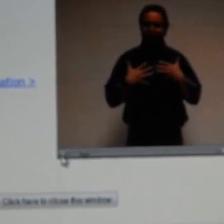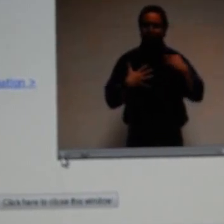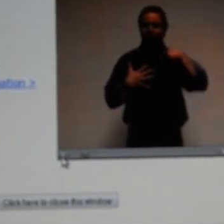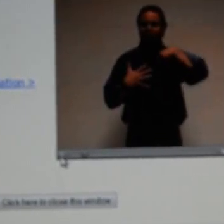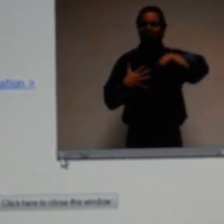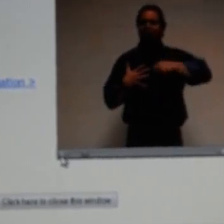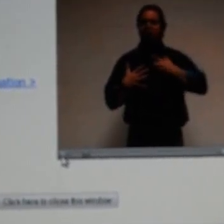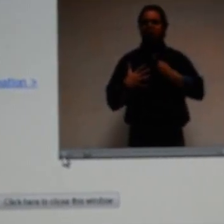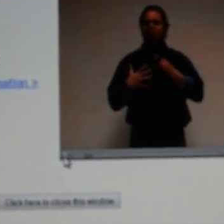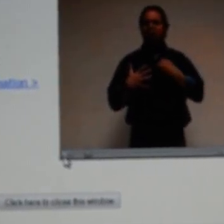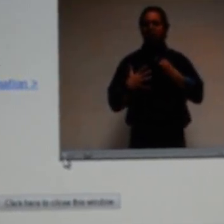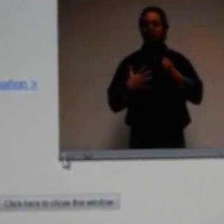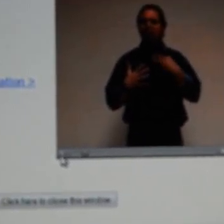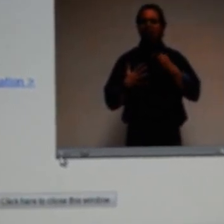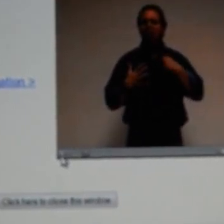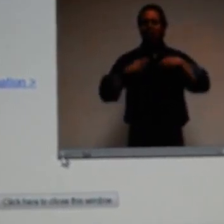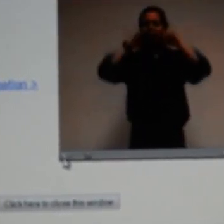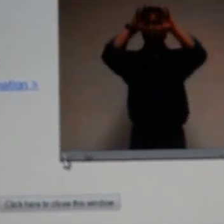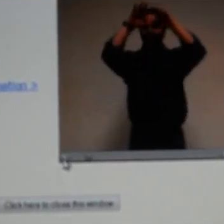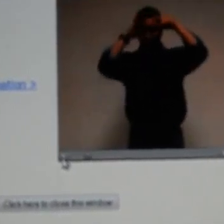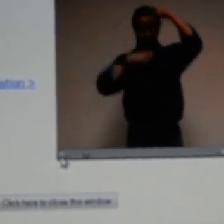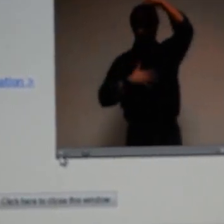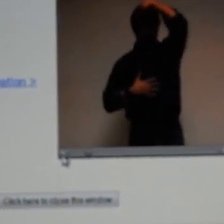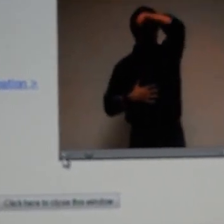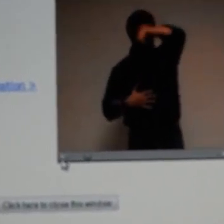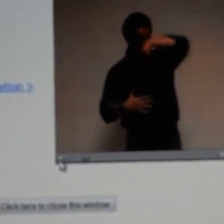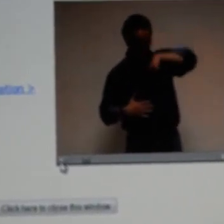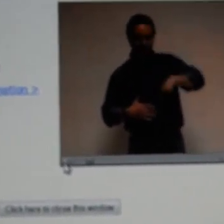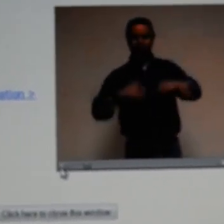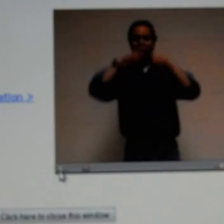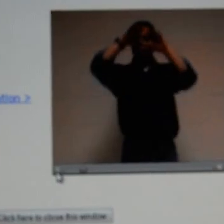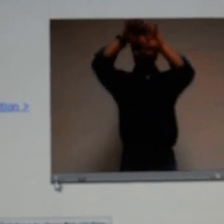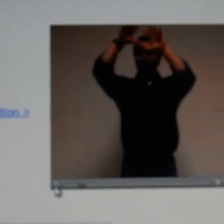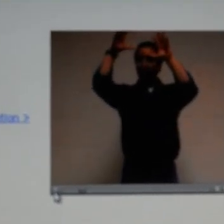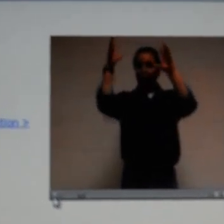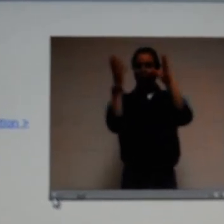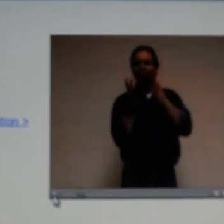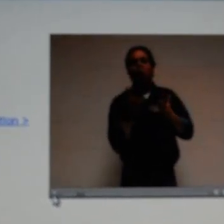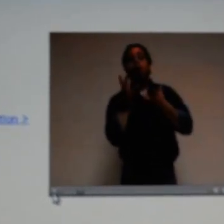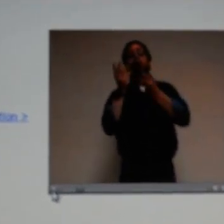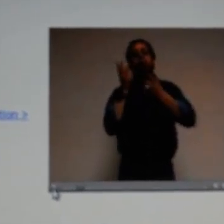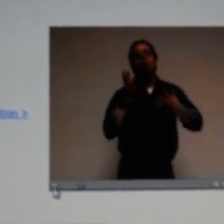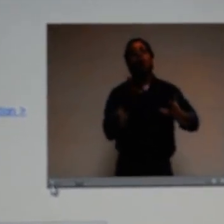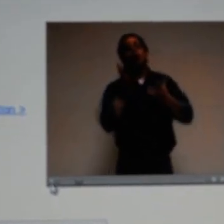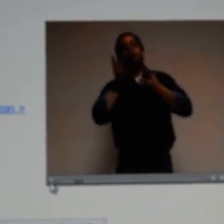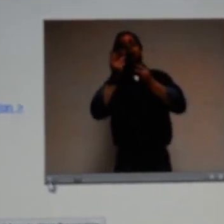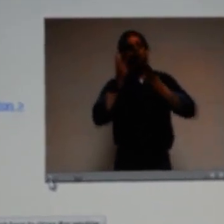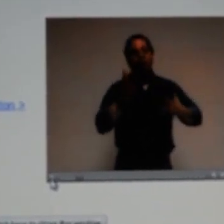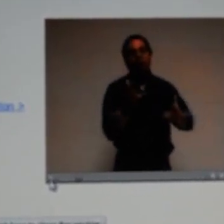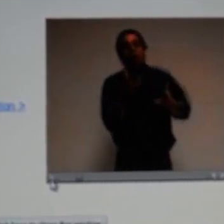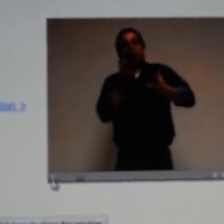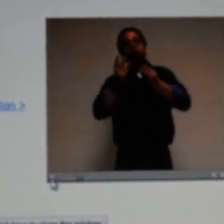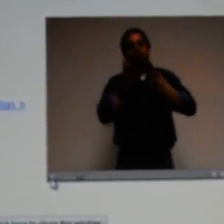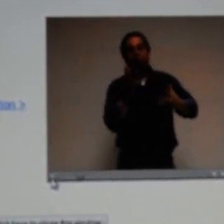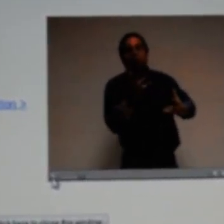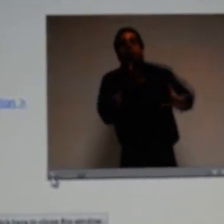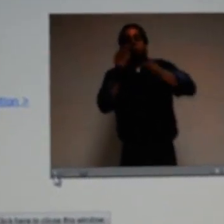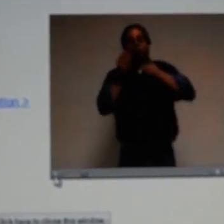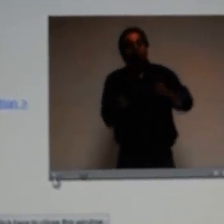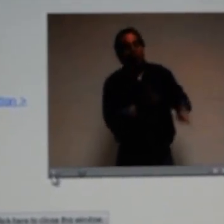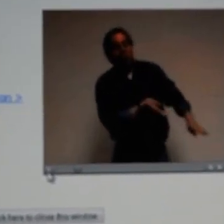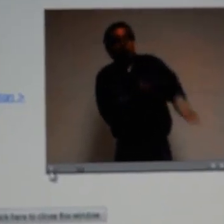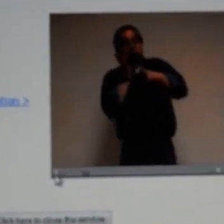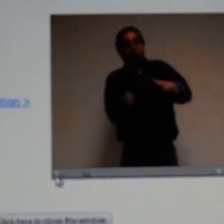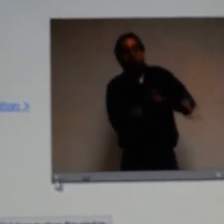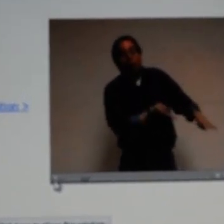And this man is very heavy and he's sweating, having a very hard time breathing. And inside of his body is his